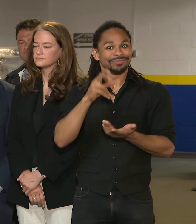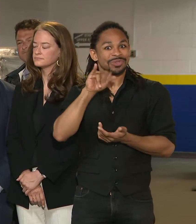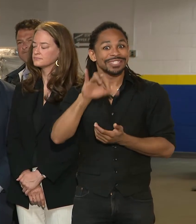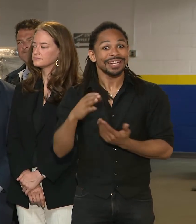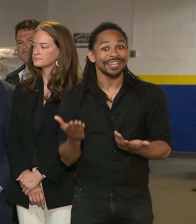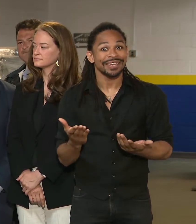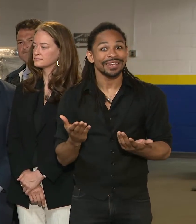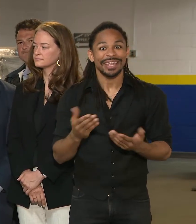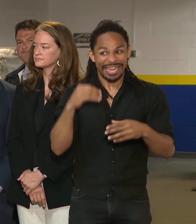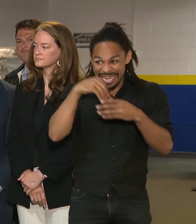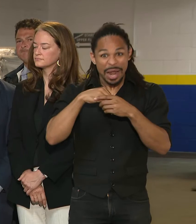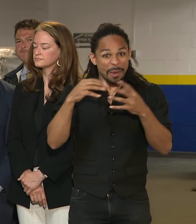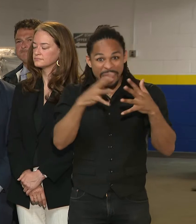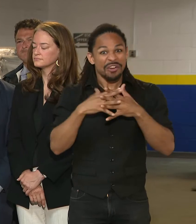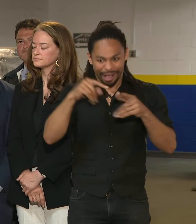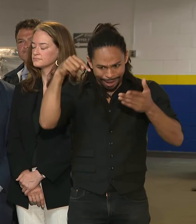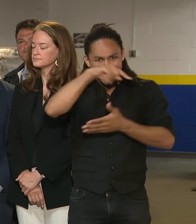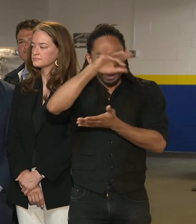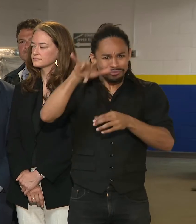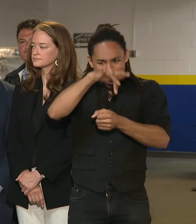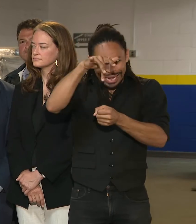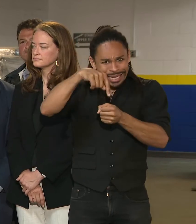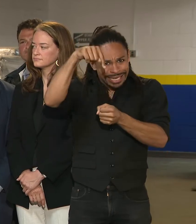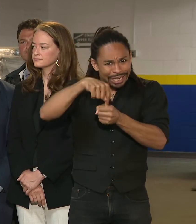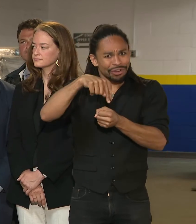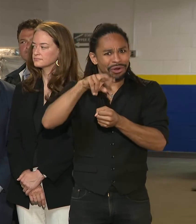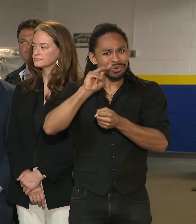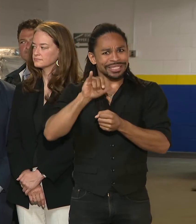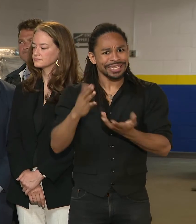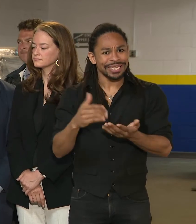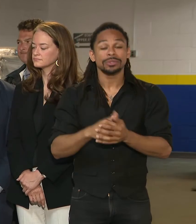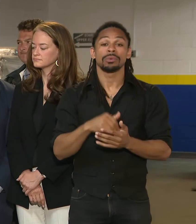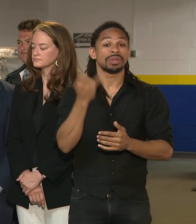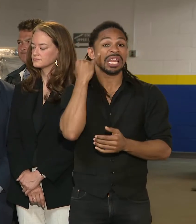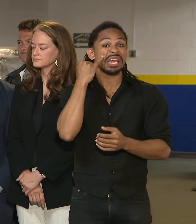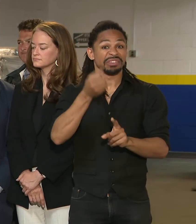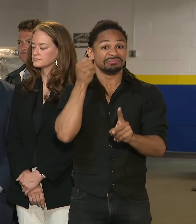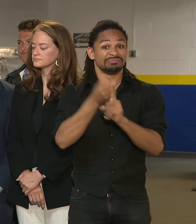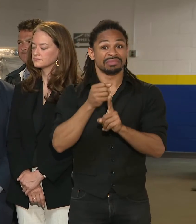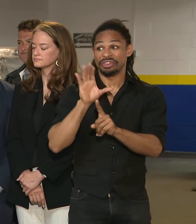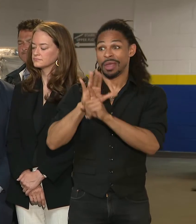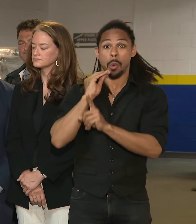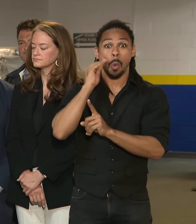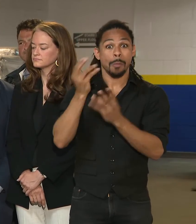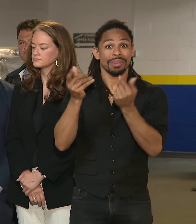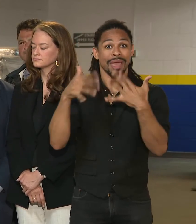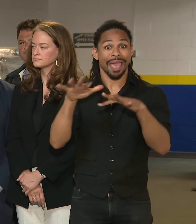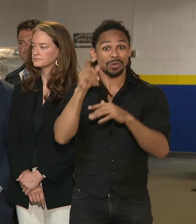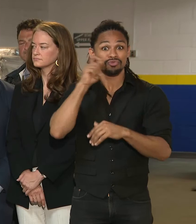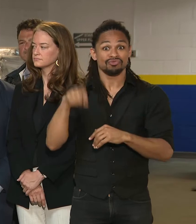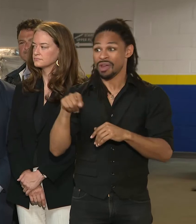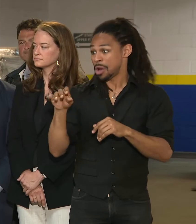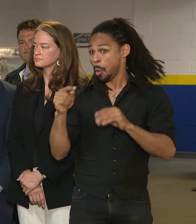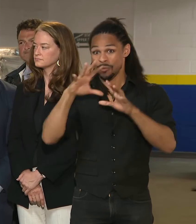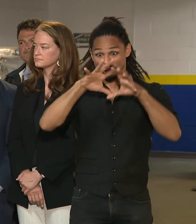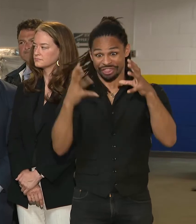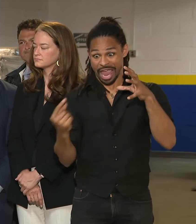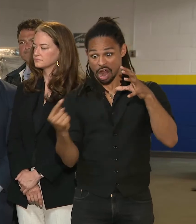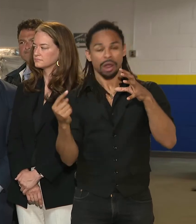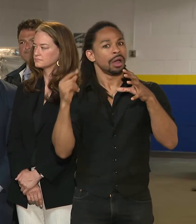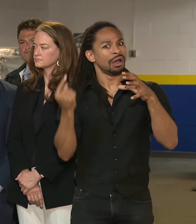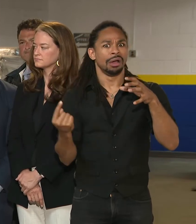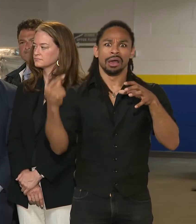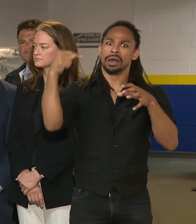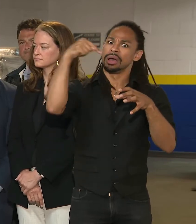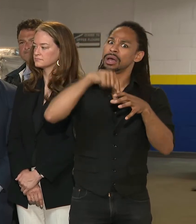it's happening in their homeland, it is traumatizing and impacting the people who are here. That's why